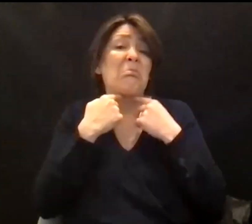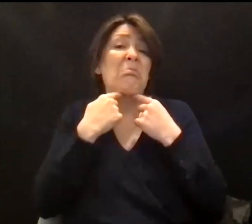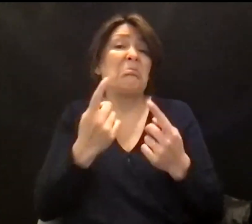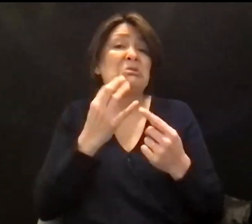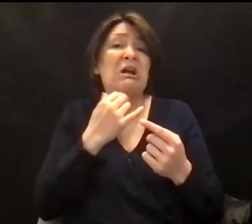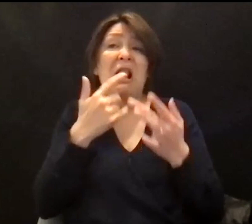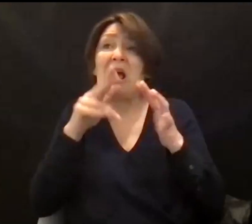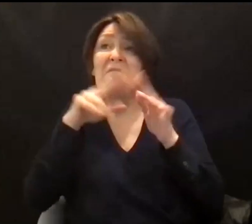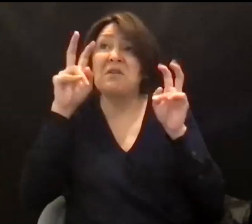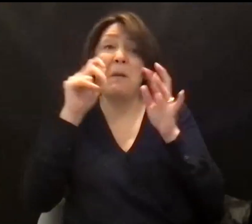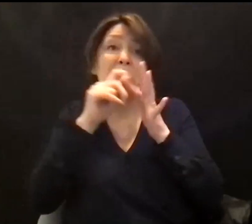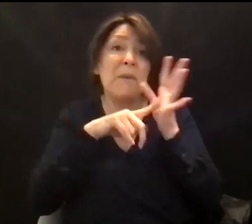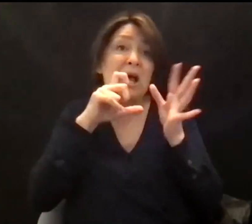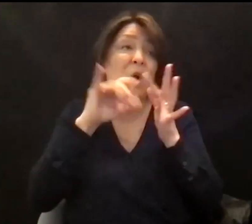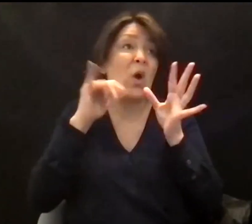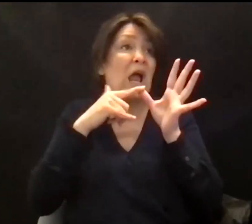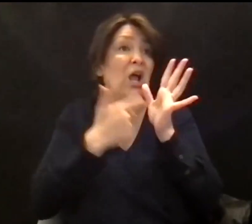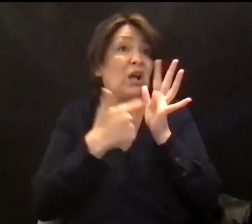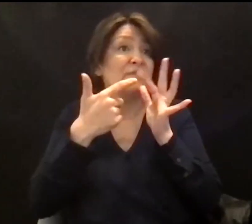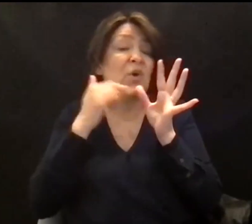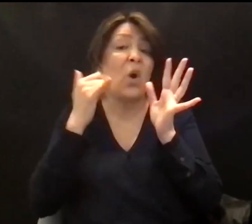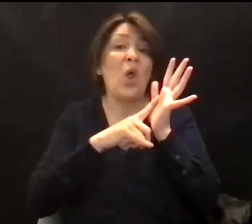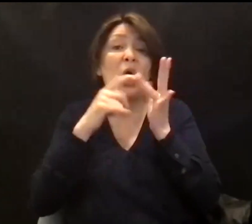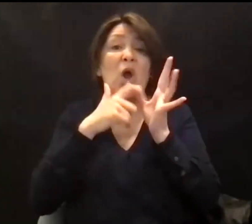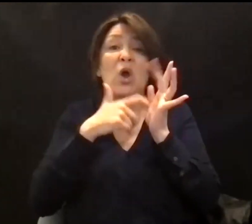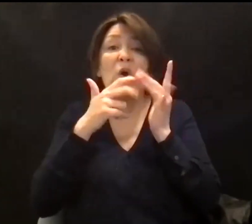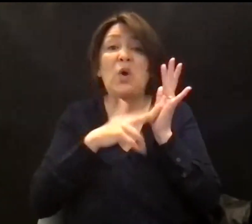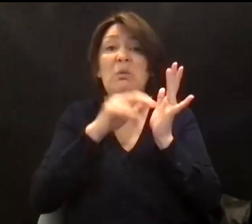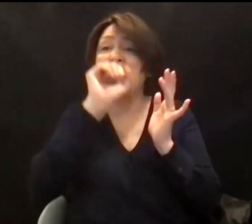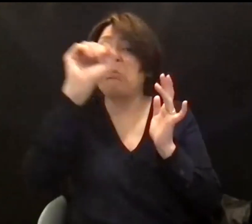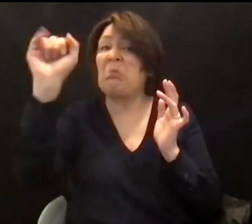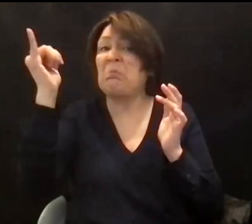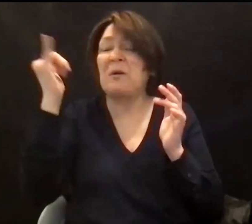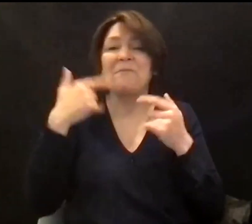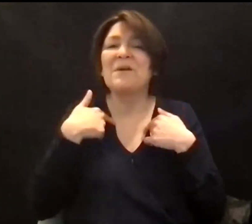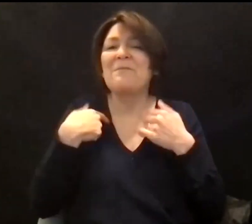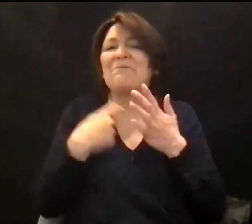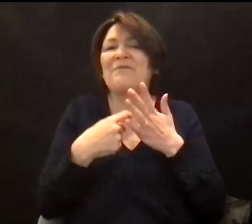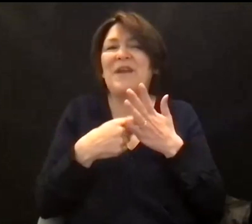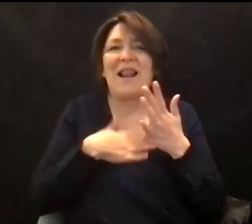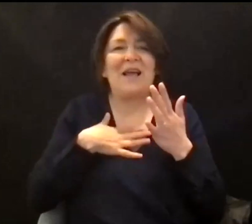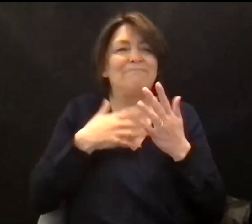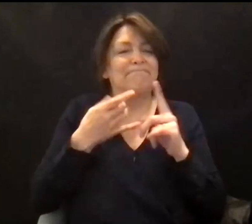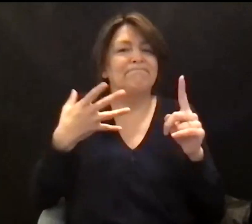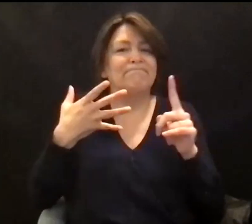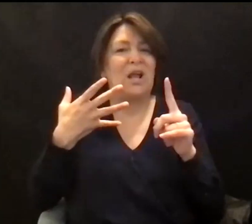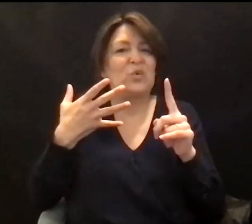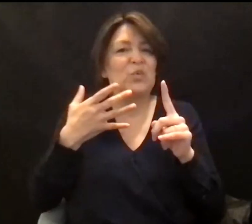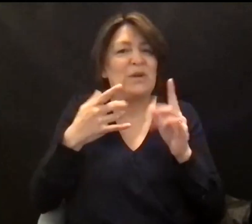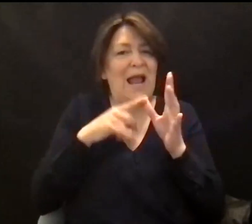people don't care if the English word is place or area or location in this context. But for me, I really like to have an accurate